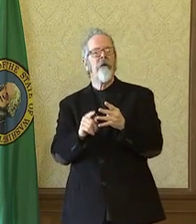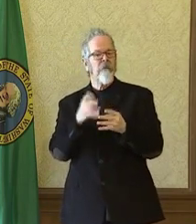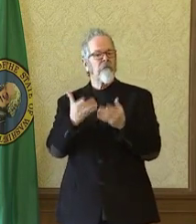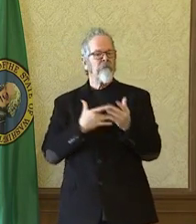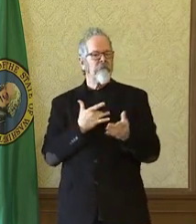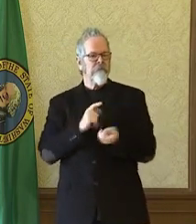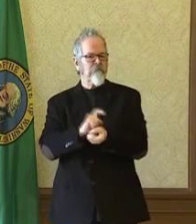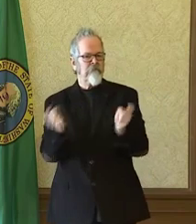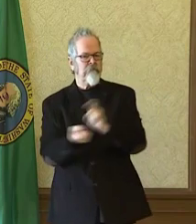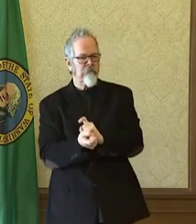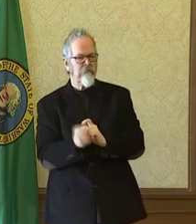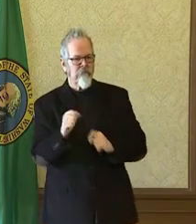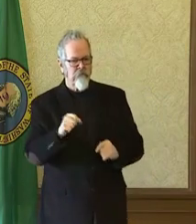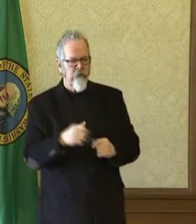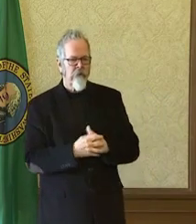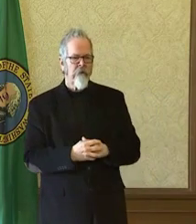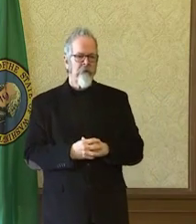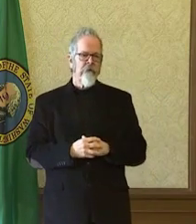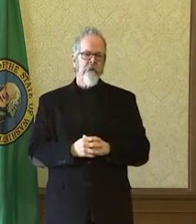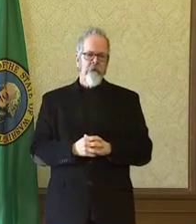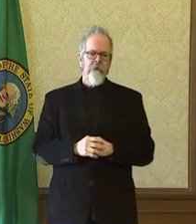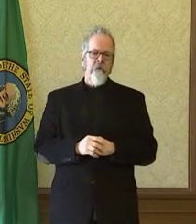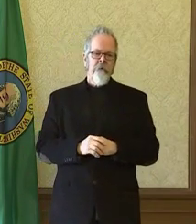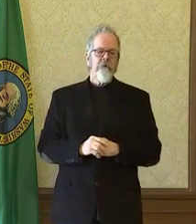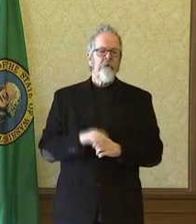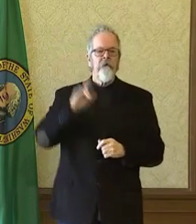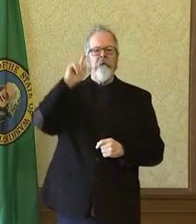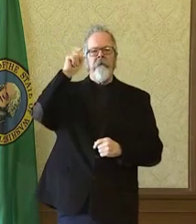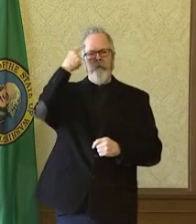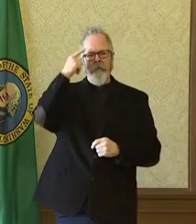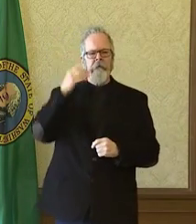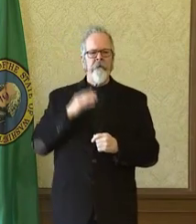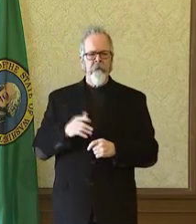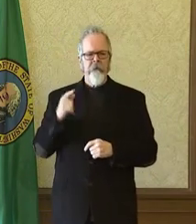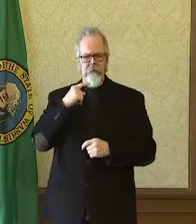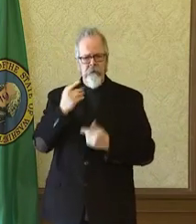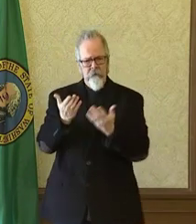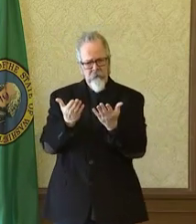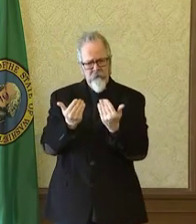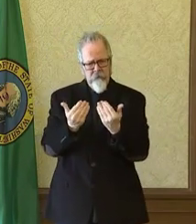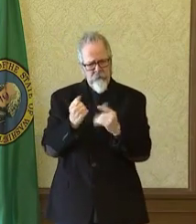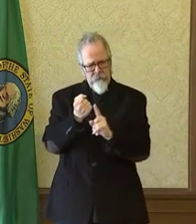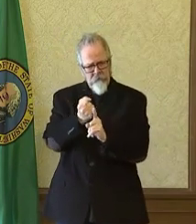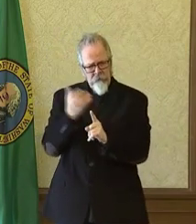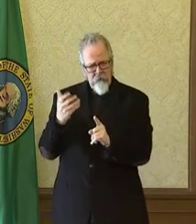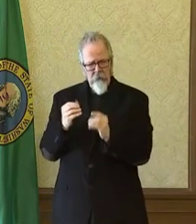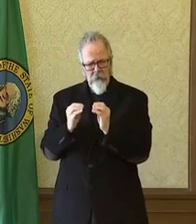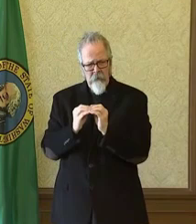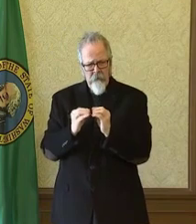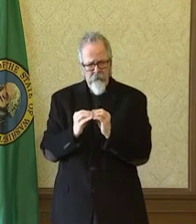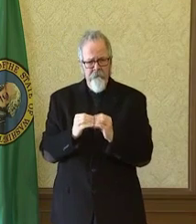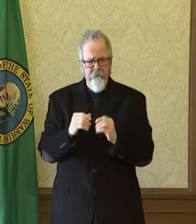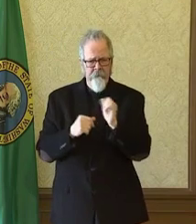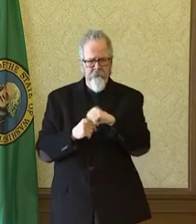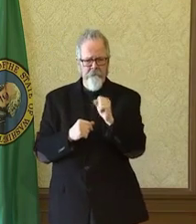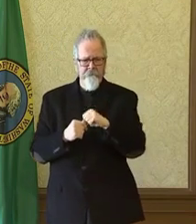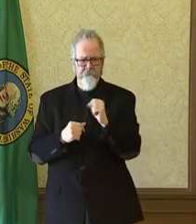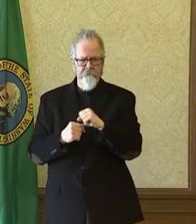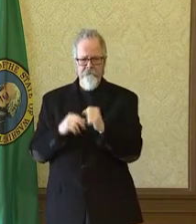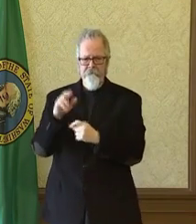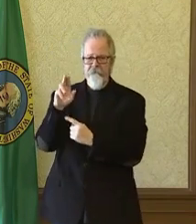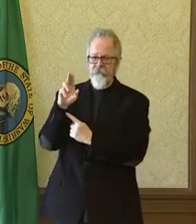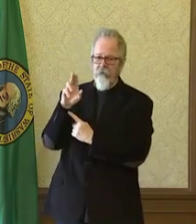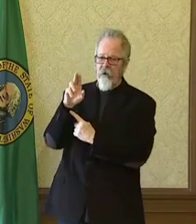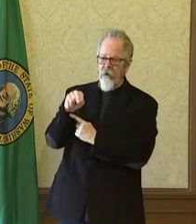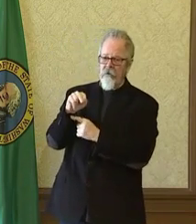for what could be quite an influx of demand for employment. Clarify